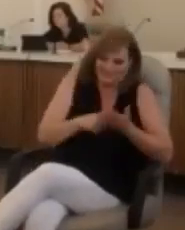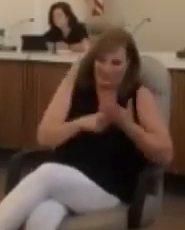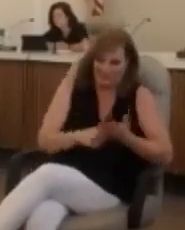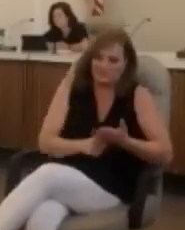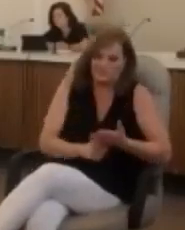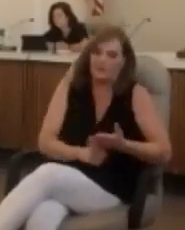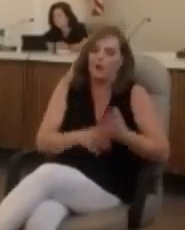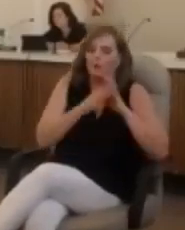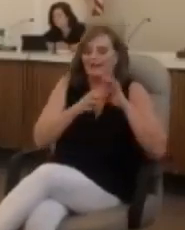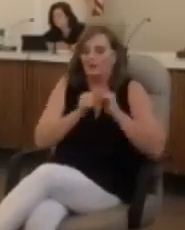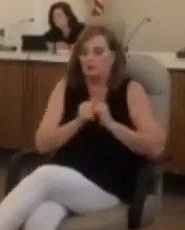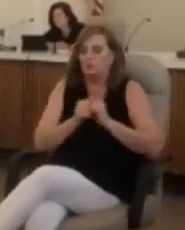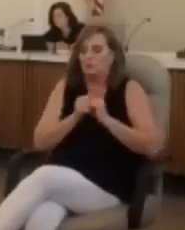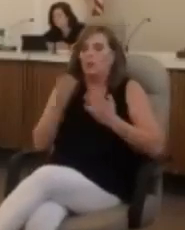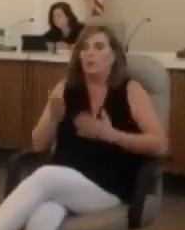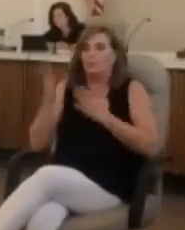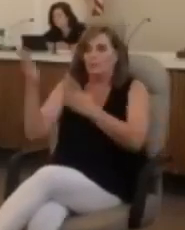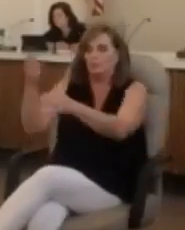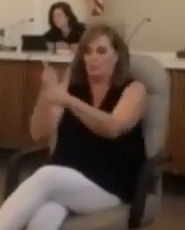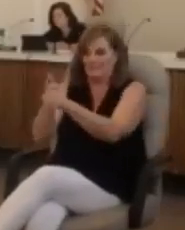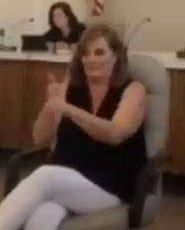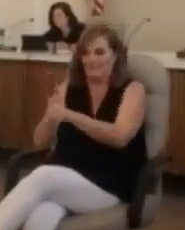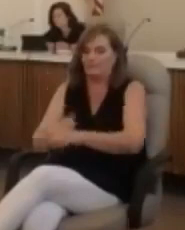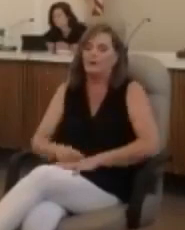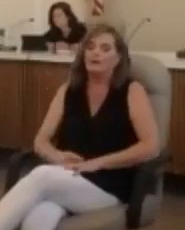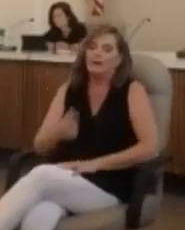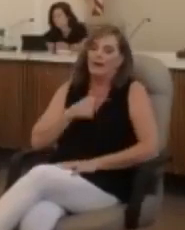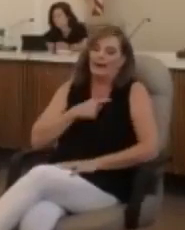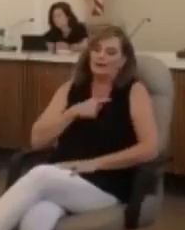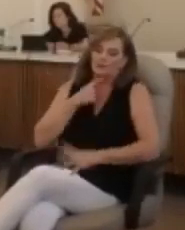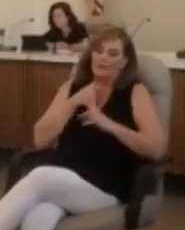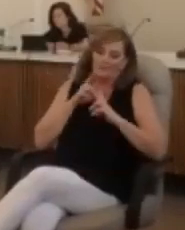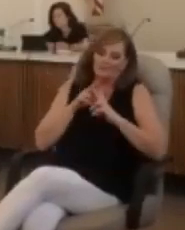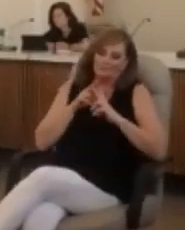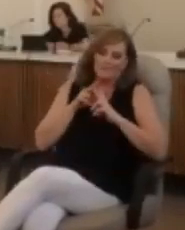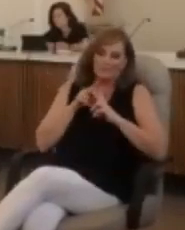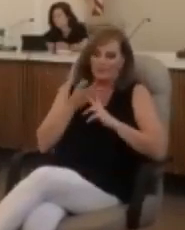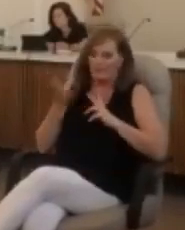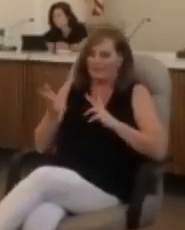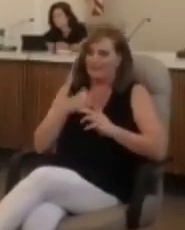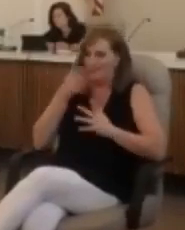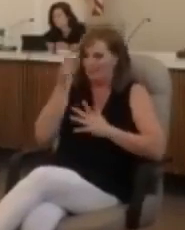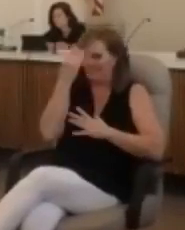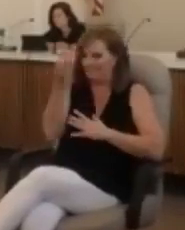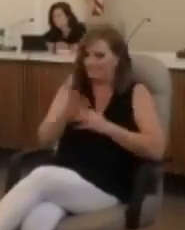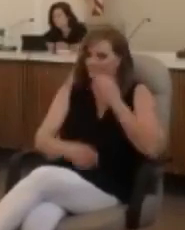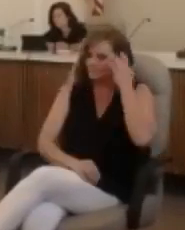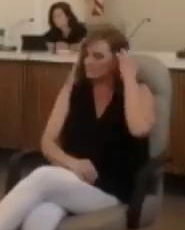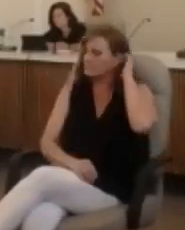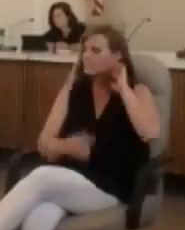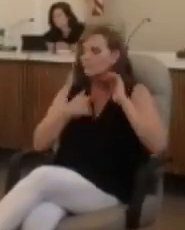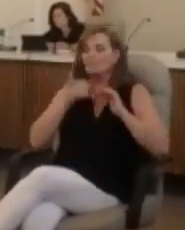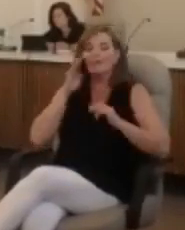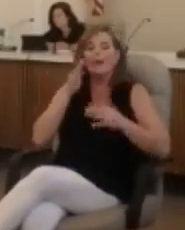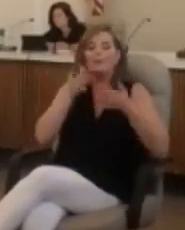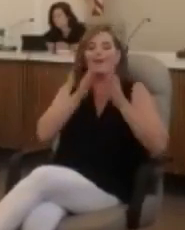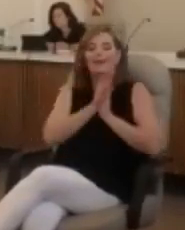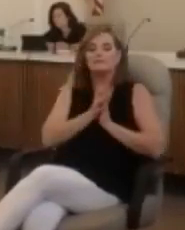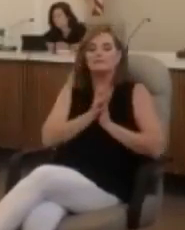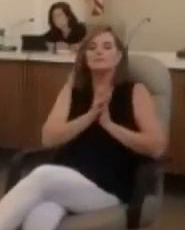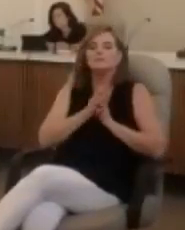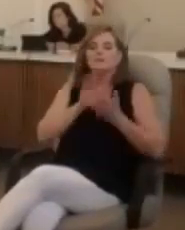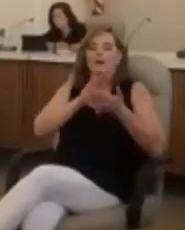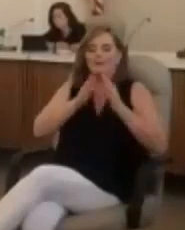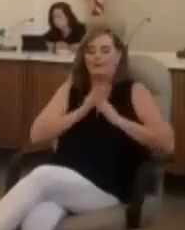the resolution itself, I just wanted to bring up a couple points of order. I'm going to ask the town attorney to